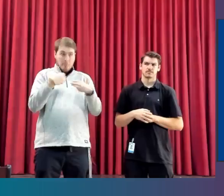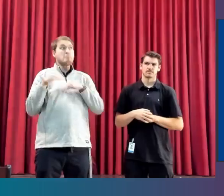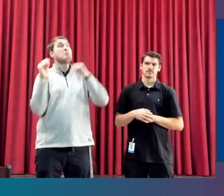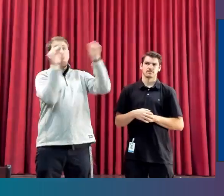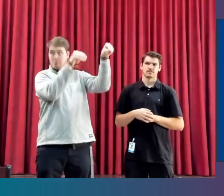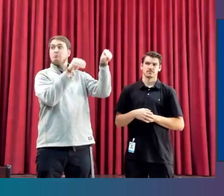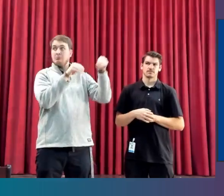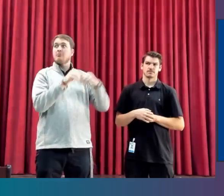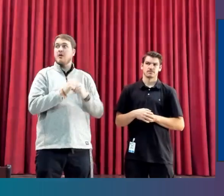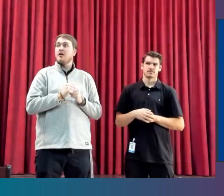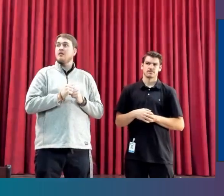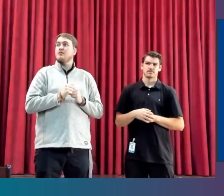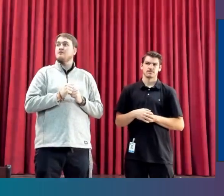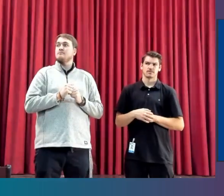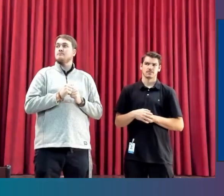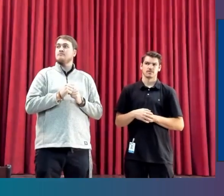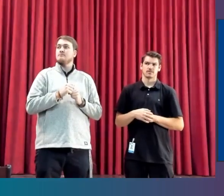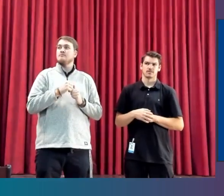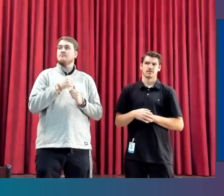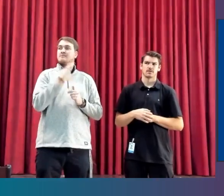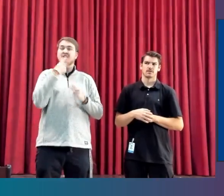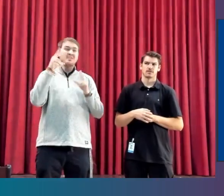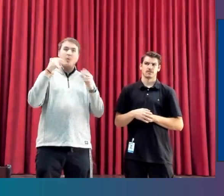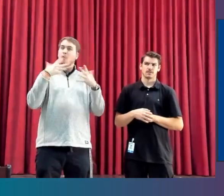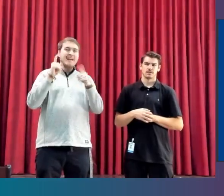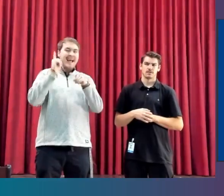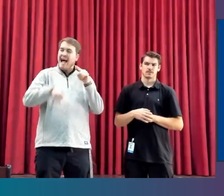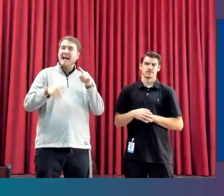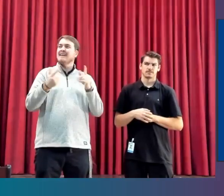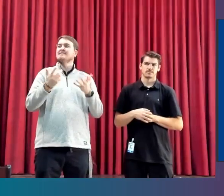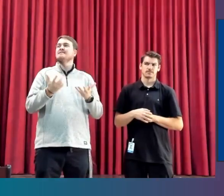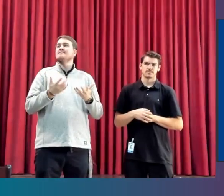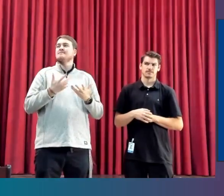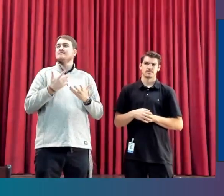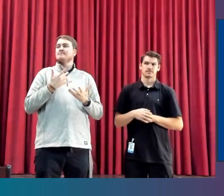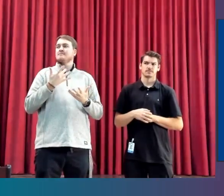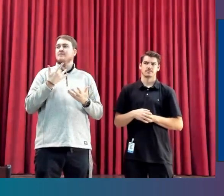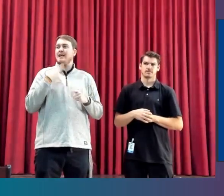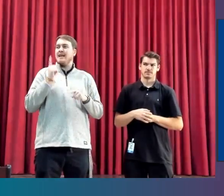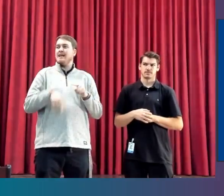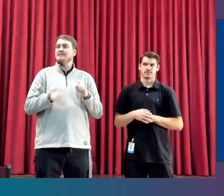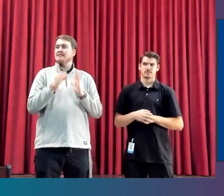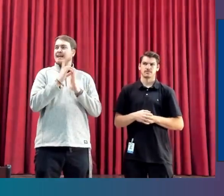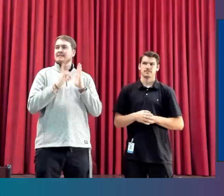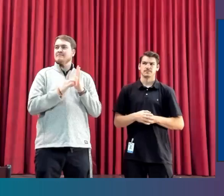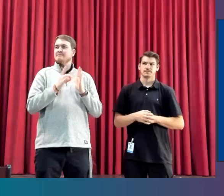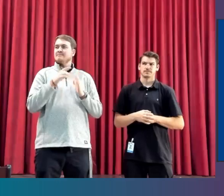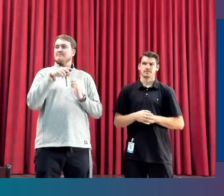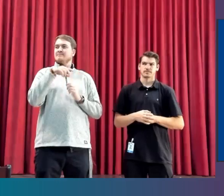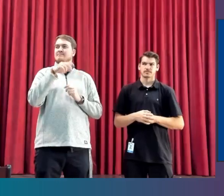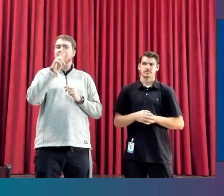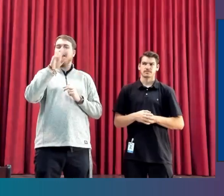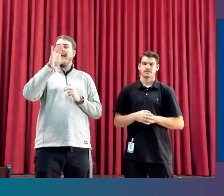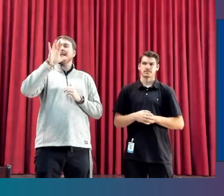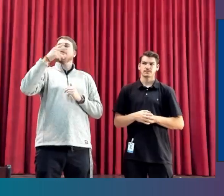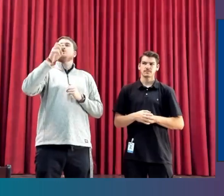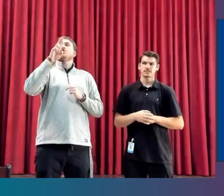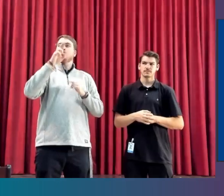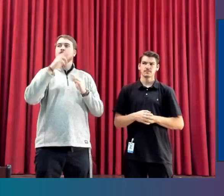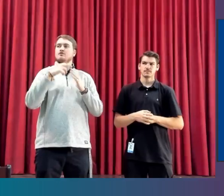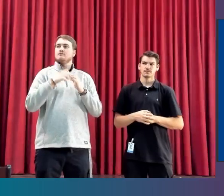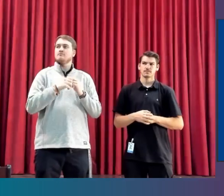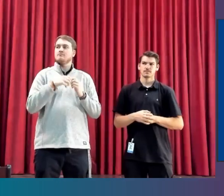sure why that's the only thing that's available. You know, if I was able to get some type of assistance to be able to move to a place like that,